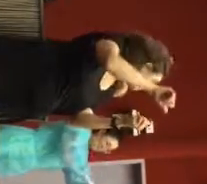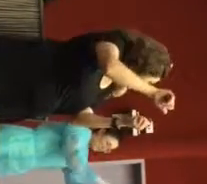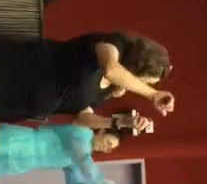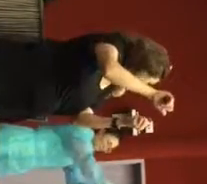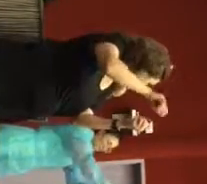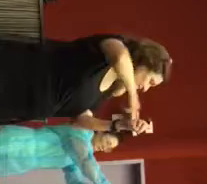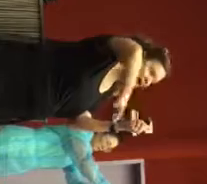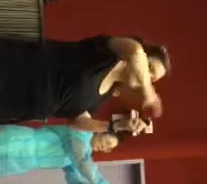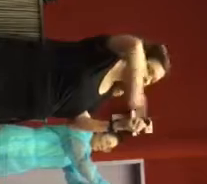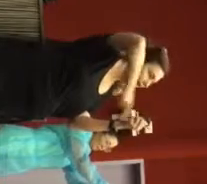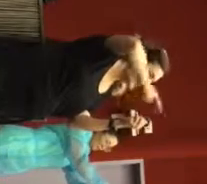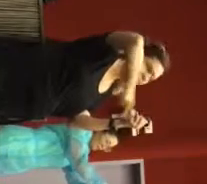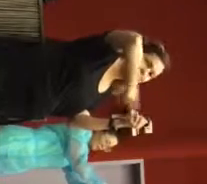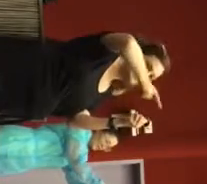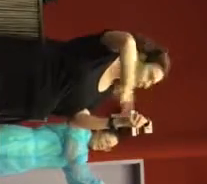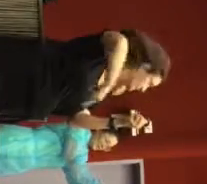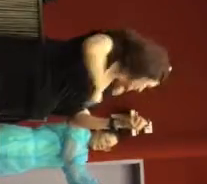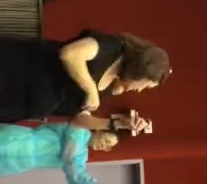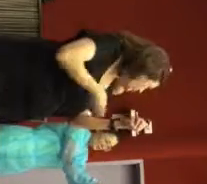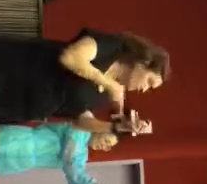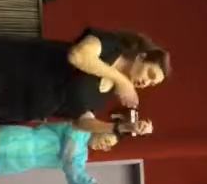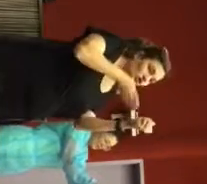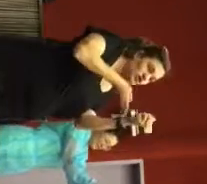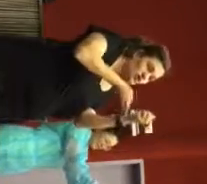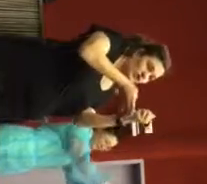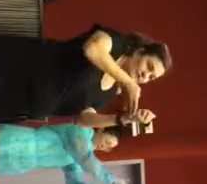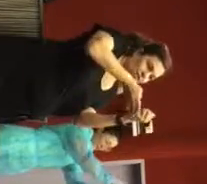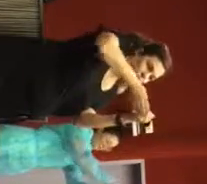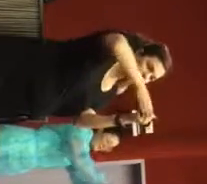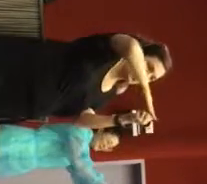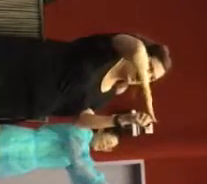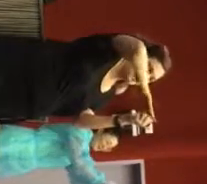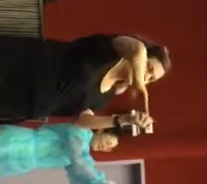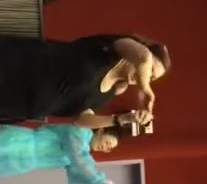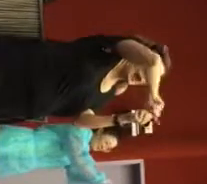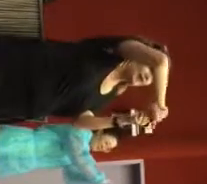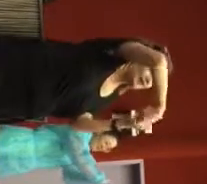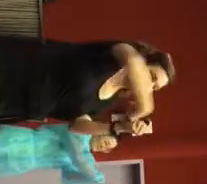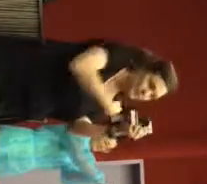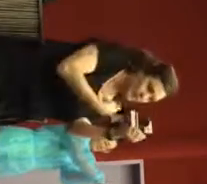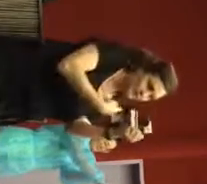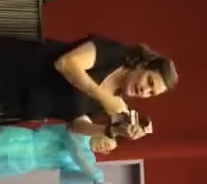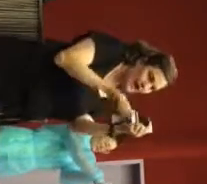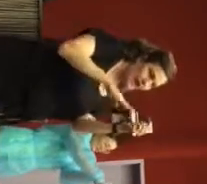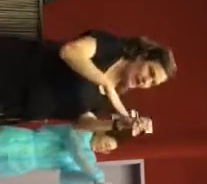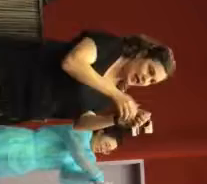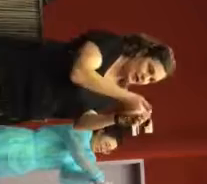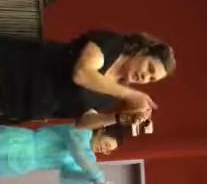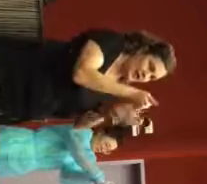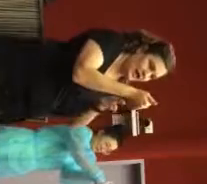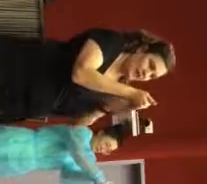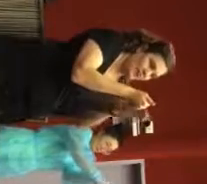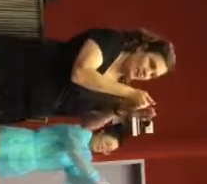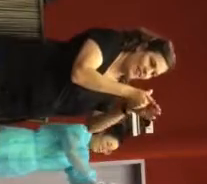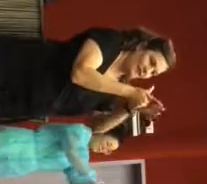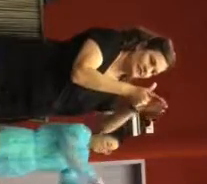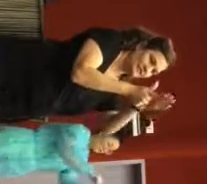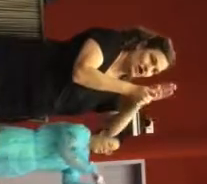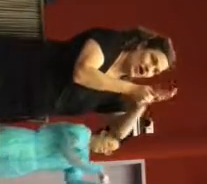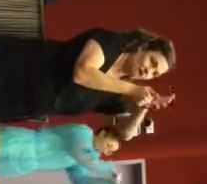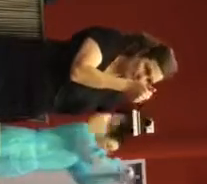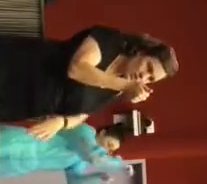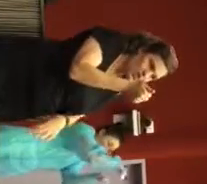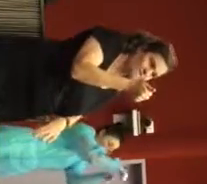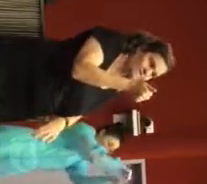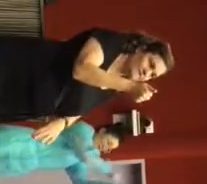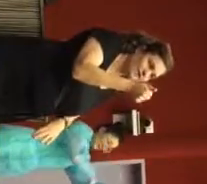down motion, follow the curvature over the one side of tooth and then remove it, and then the other side follow the curvature of the tooth and then remove it. So